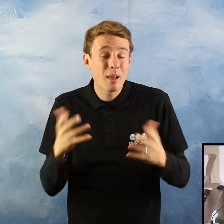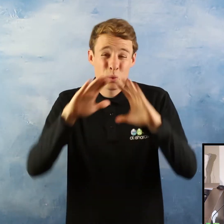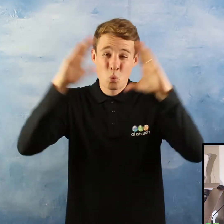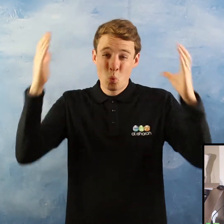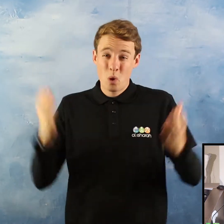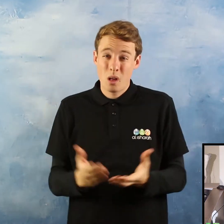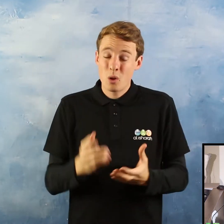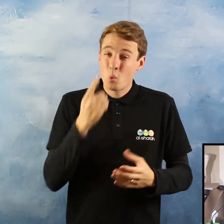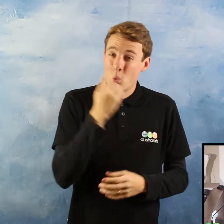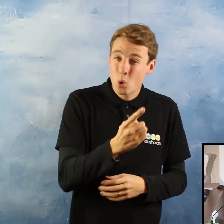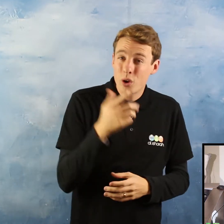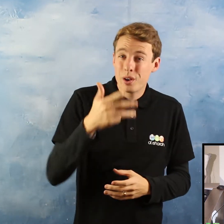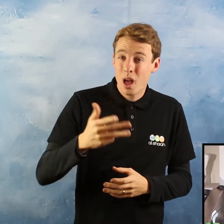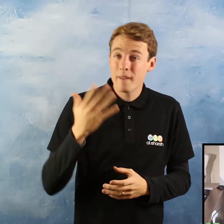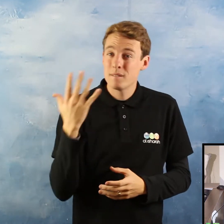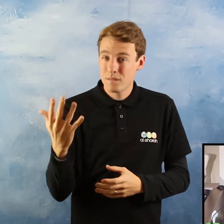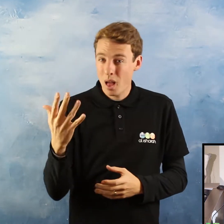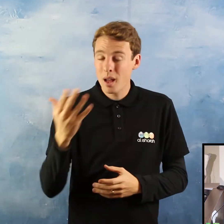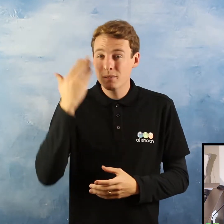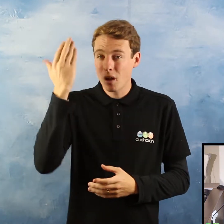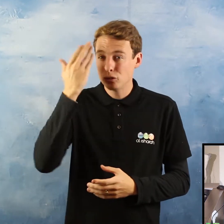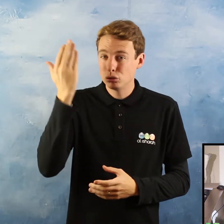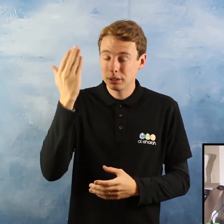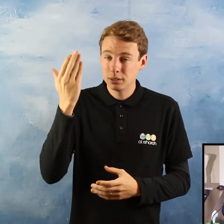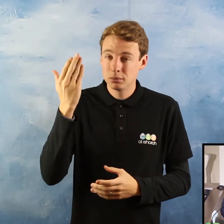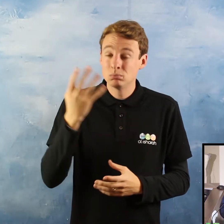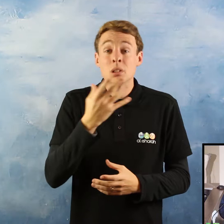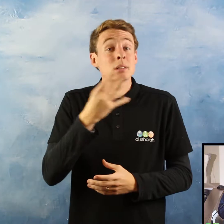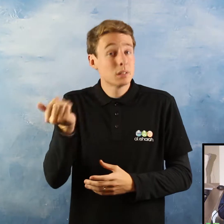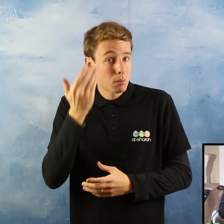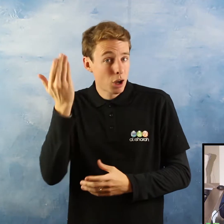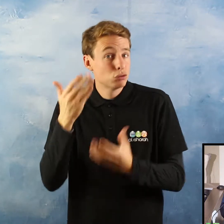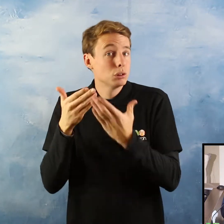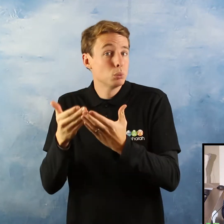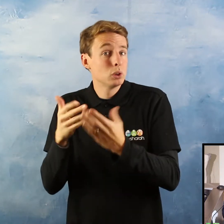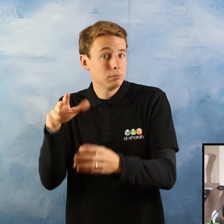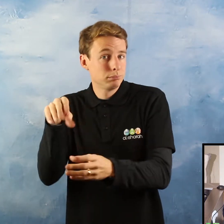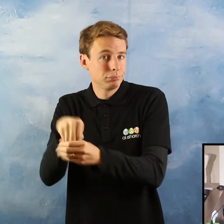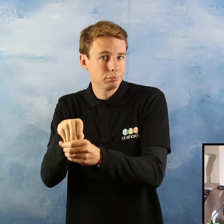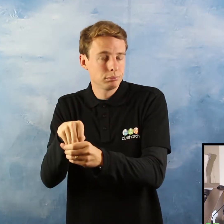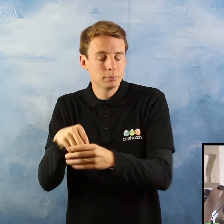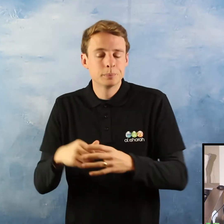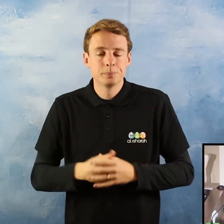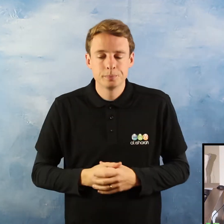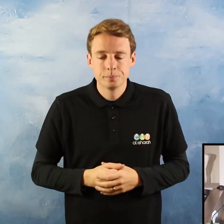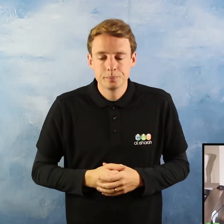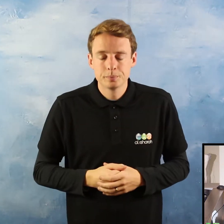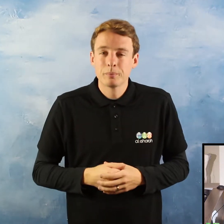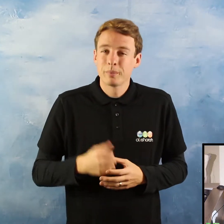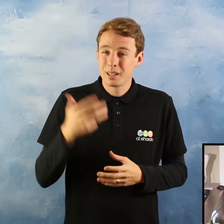countries. So some Muslim countries are also there. Okay? Between 1990